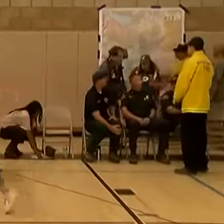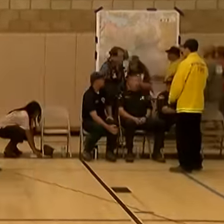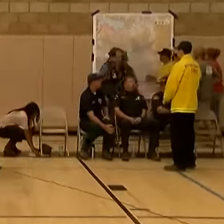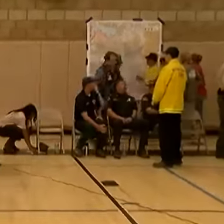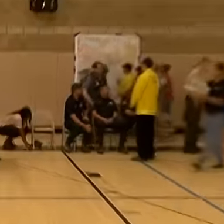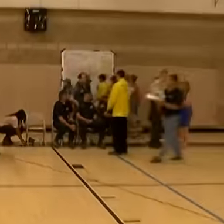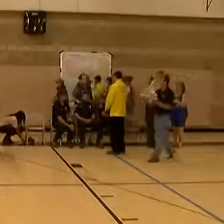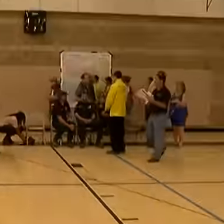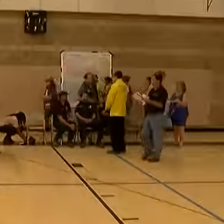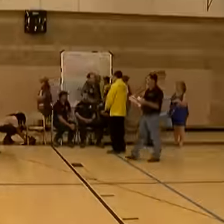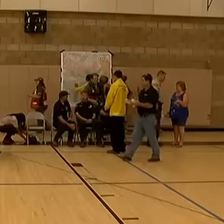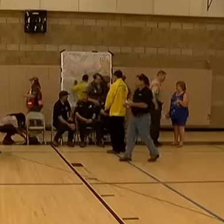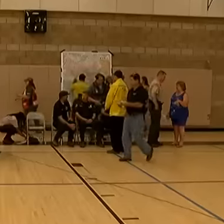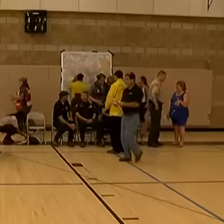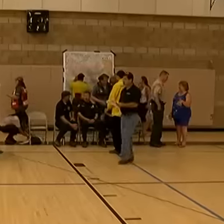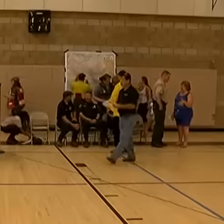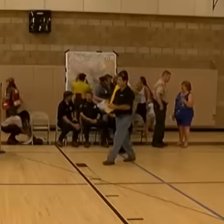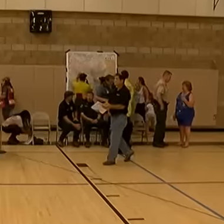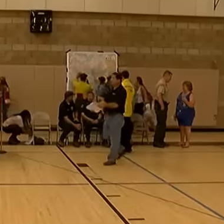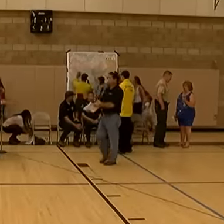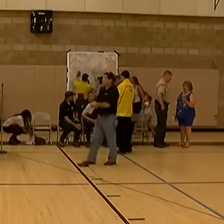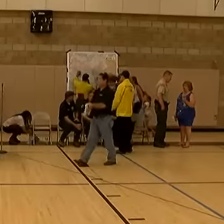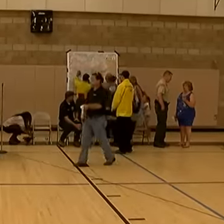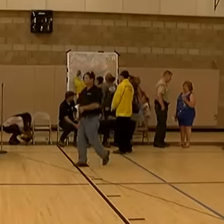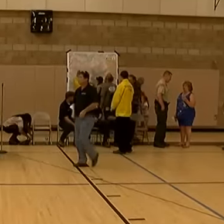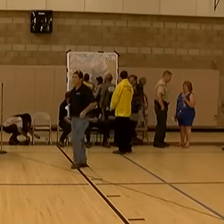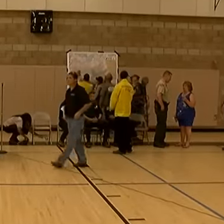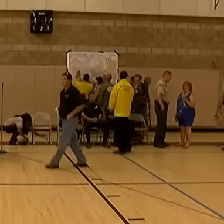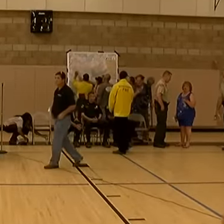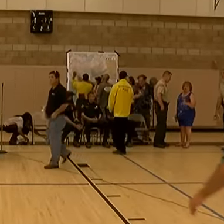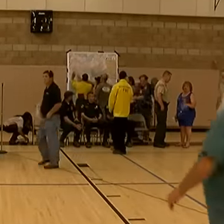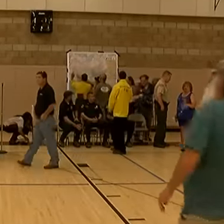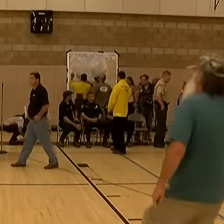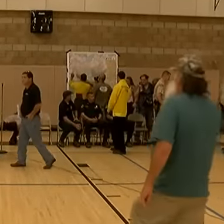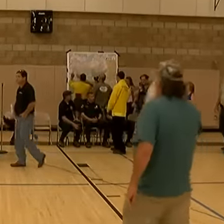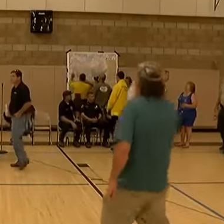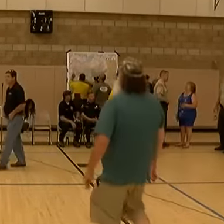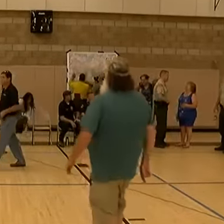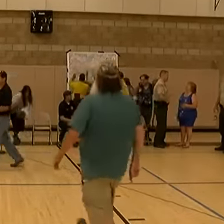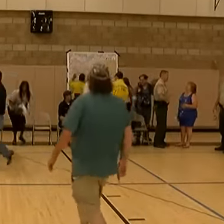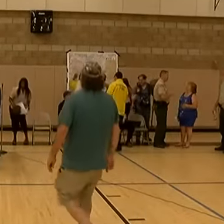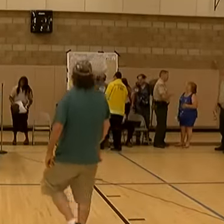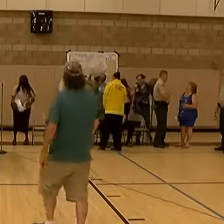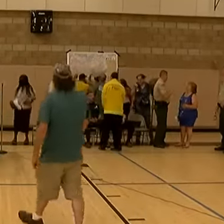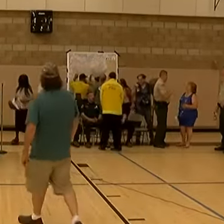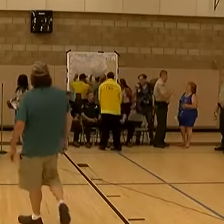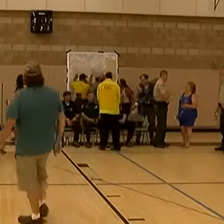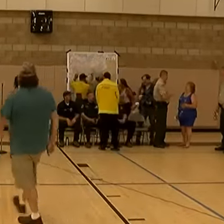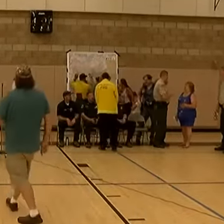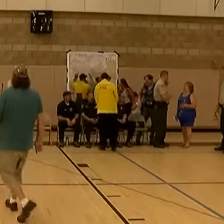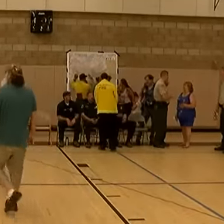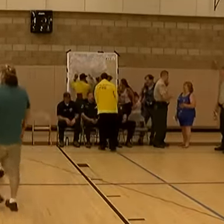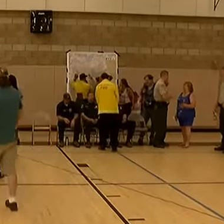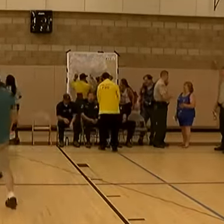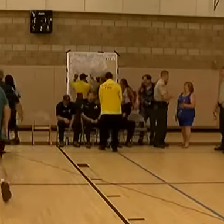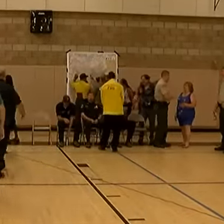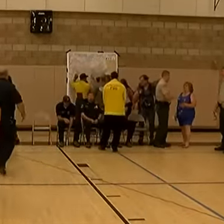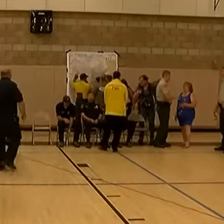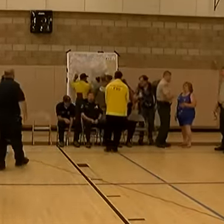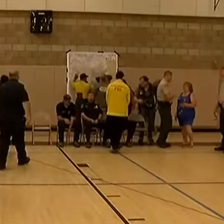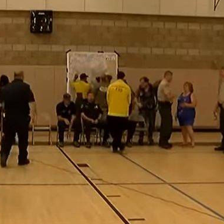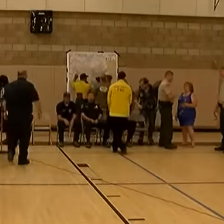Hang on one second. I was just going to say that we're going to try to put on reports shortly after the top. Make sure